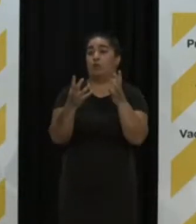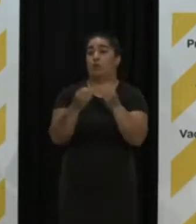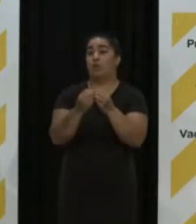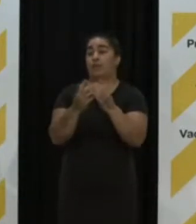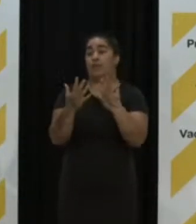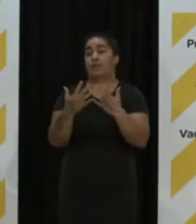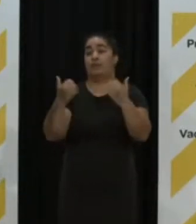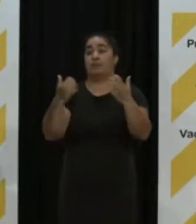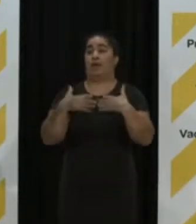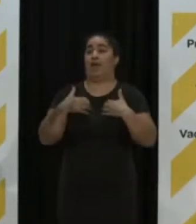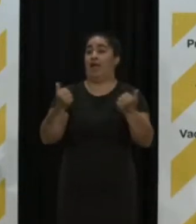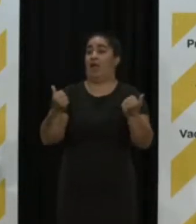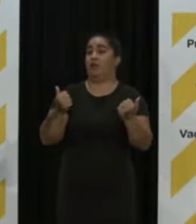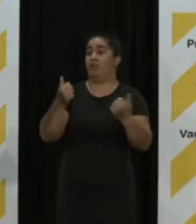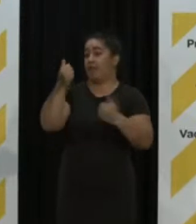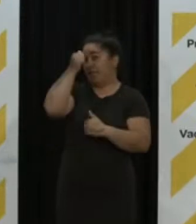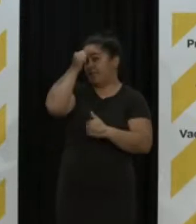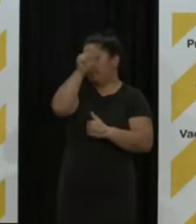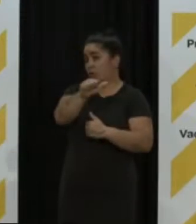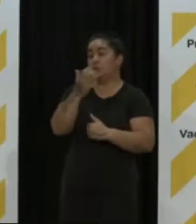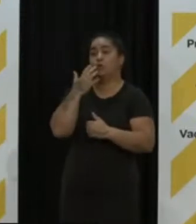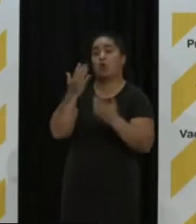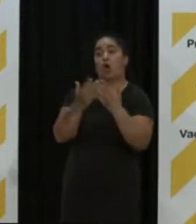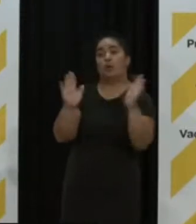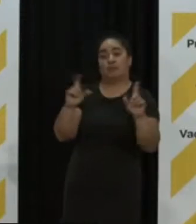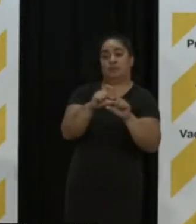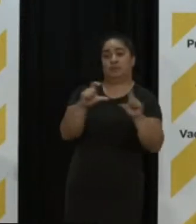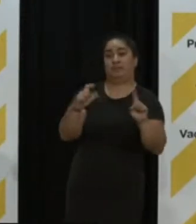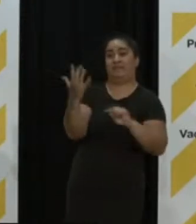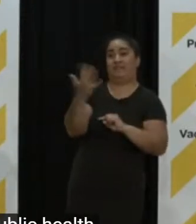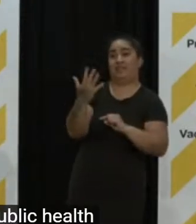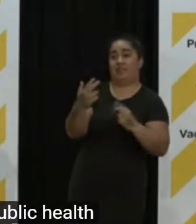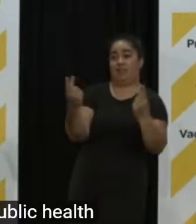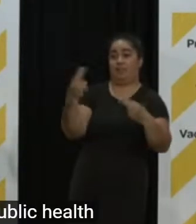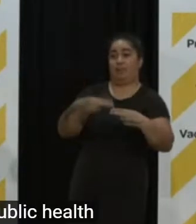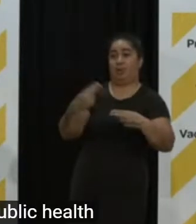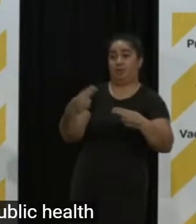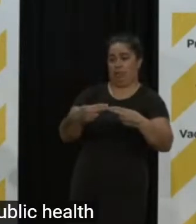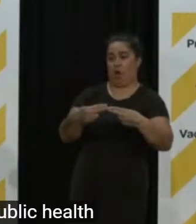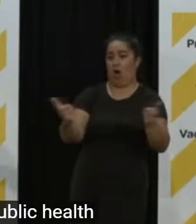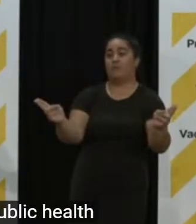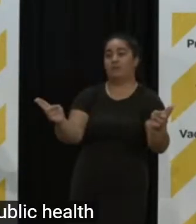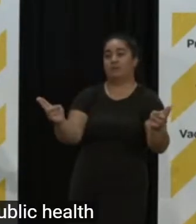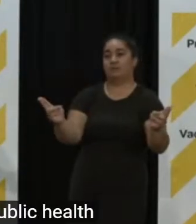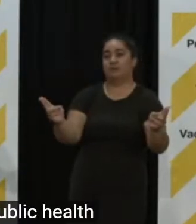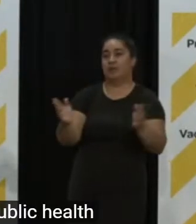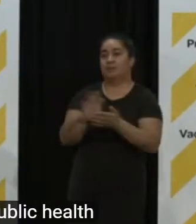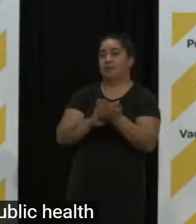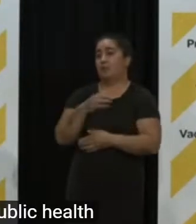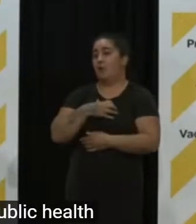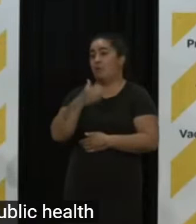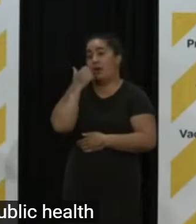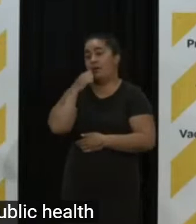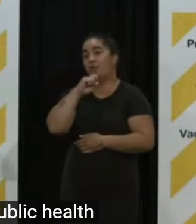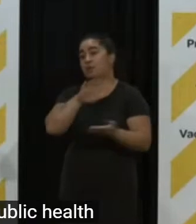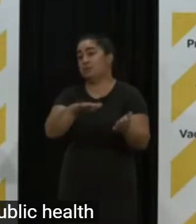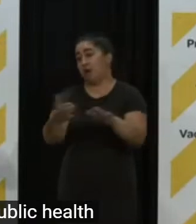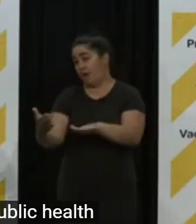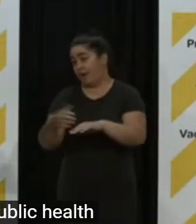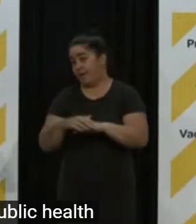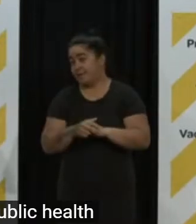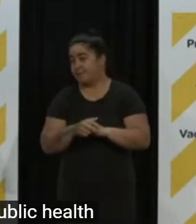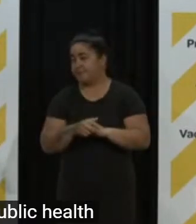result of opening the border on December 15, Māori will die as a result of that decision? Well, I've of